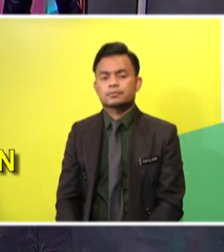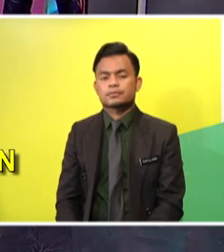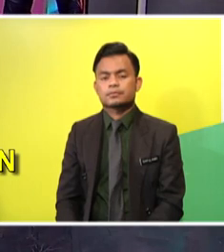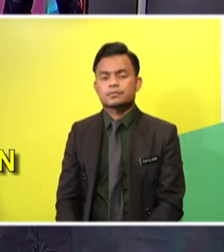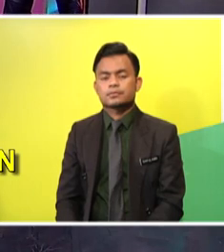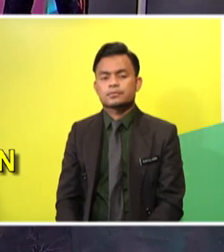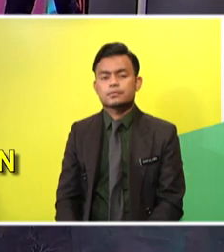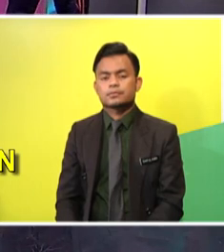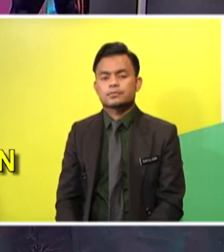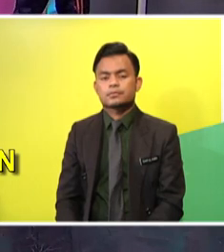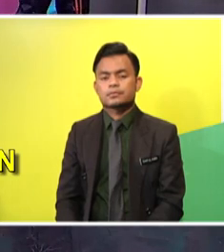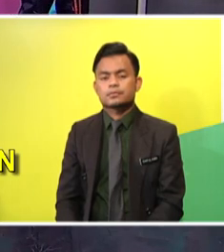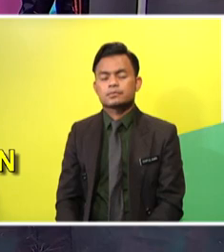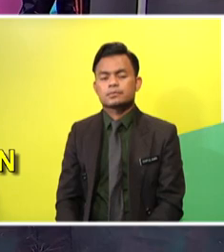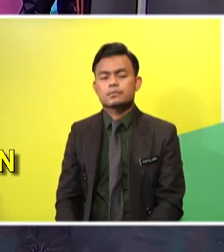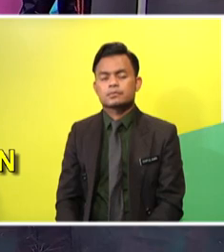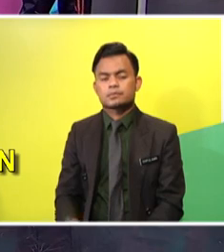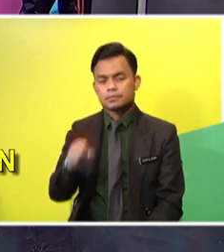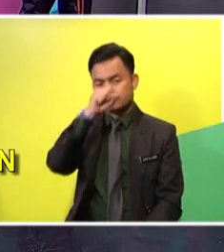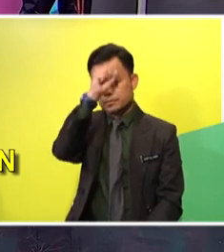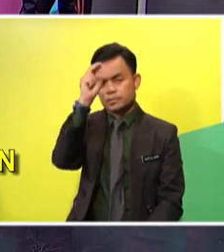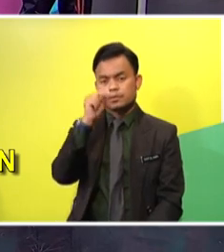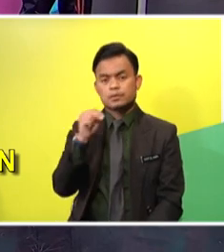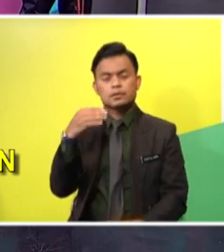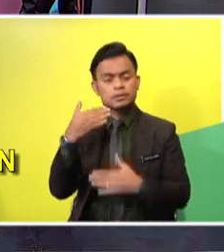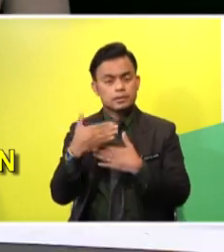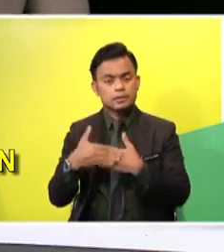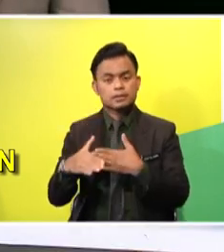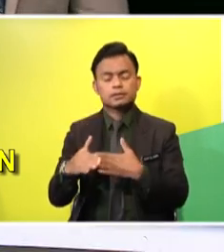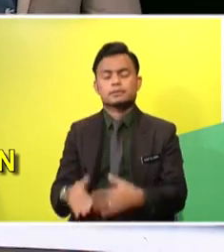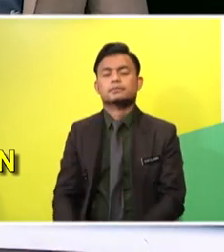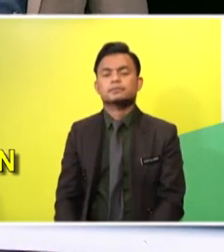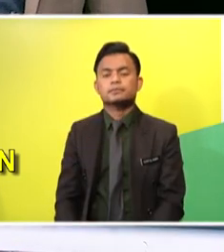Anis, the next question will be yours.